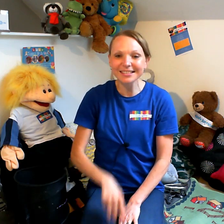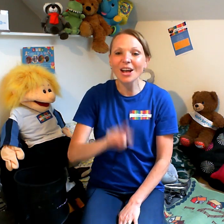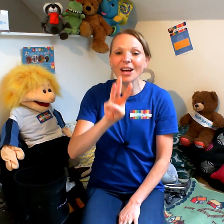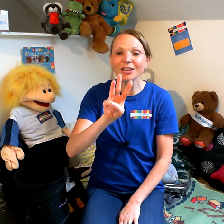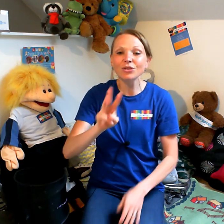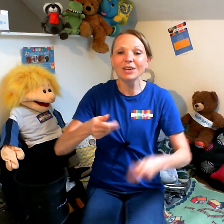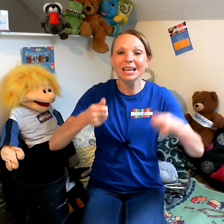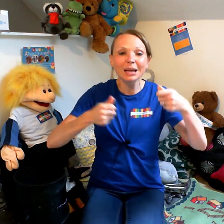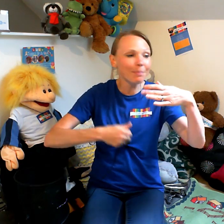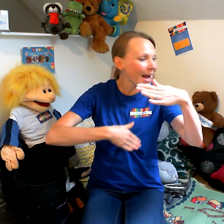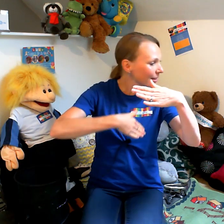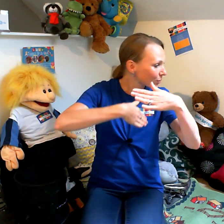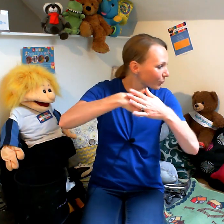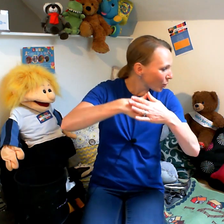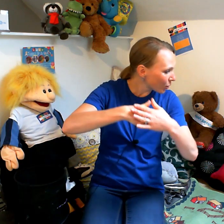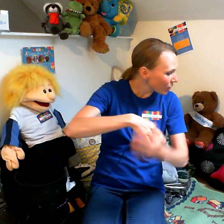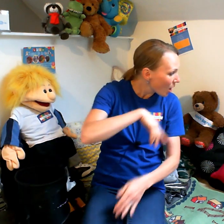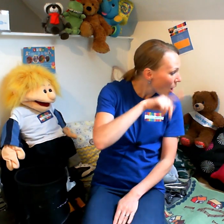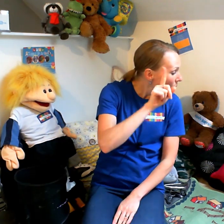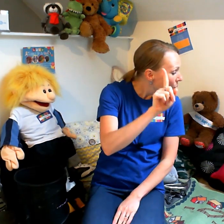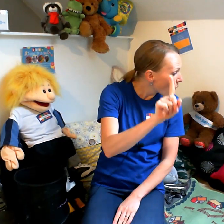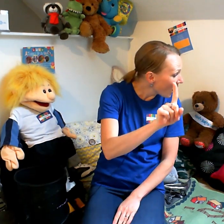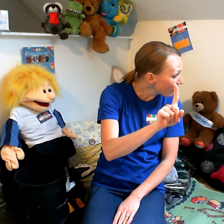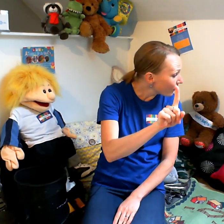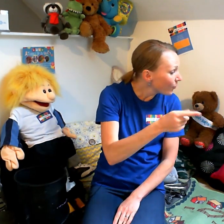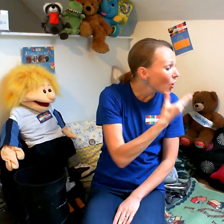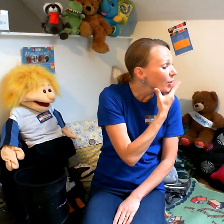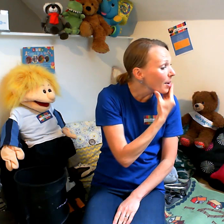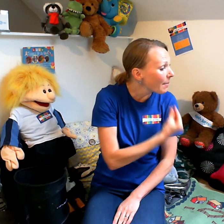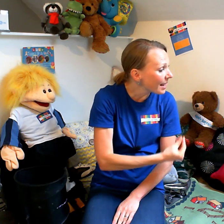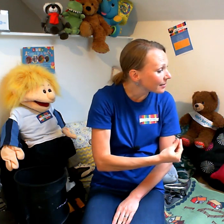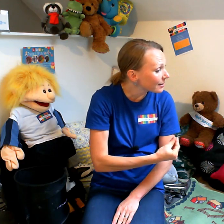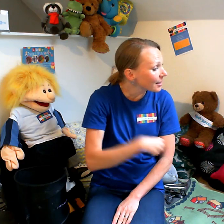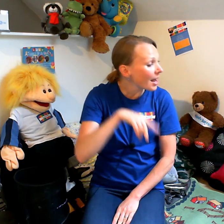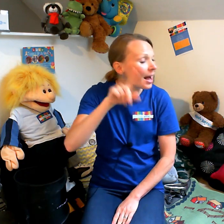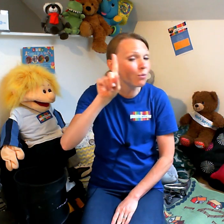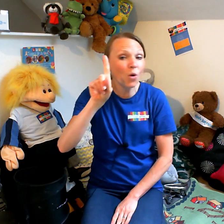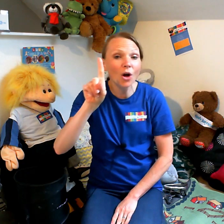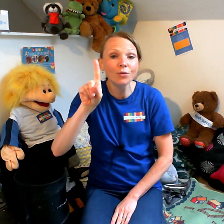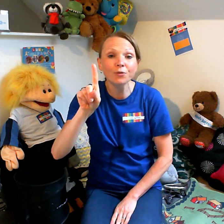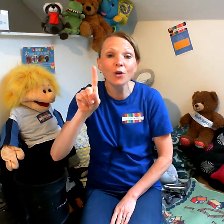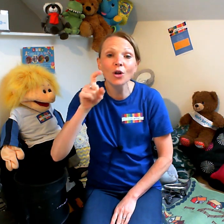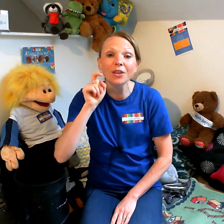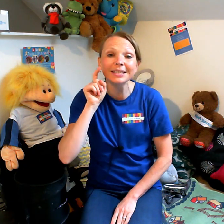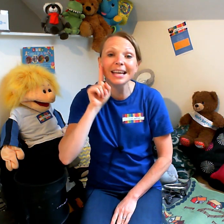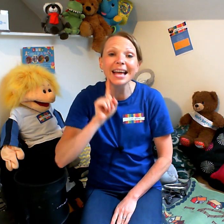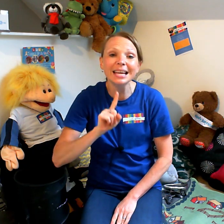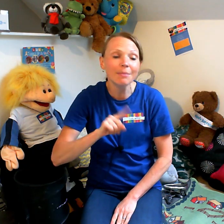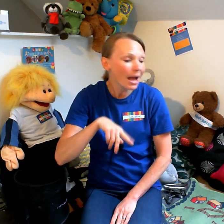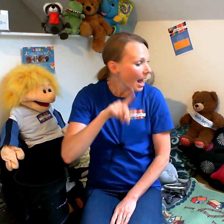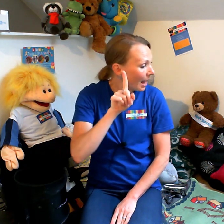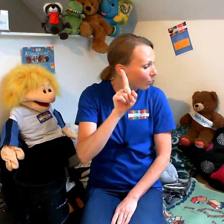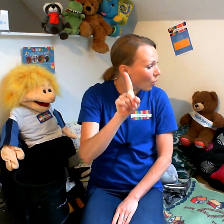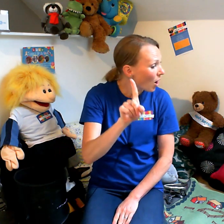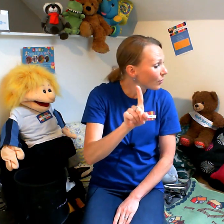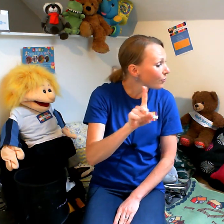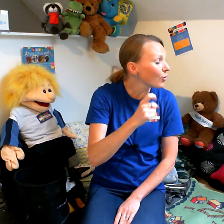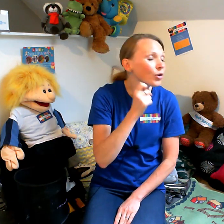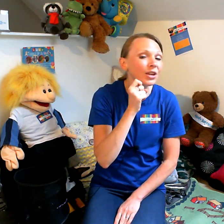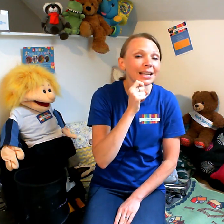Yes sir, 3 bags full. One for the master and one for the dame, and one for the